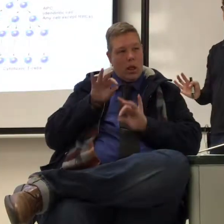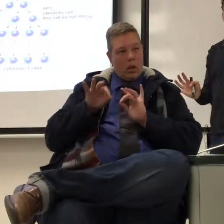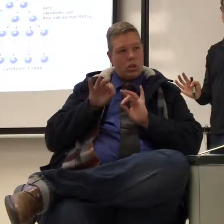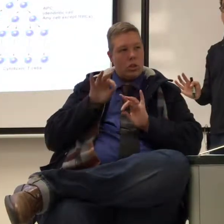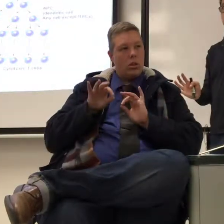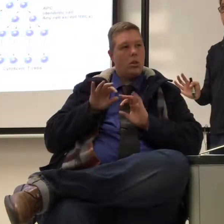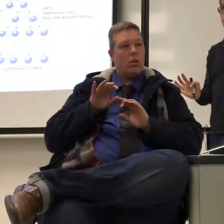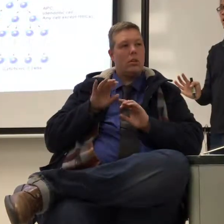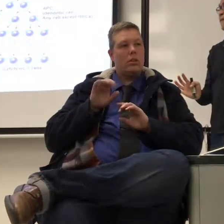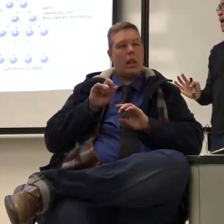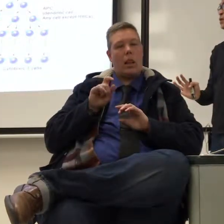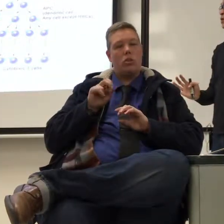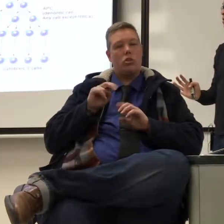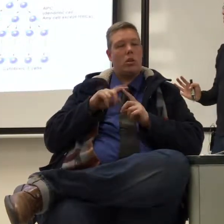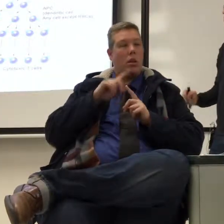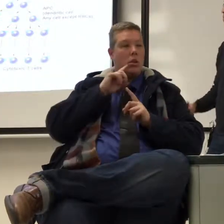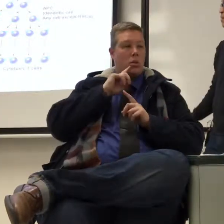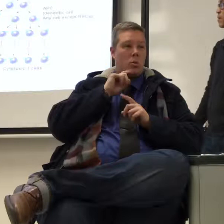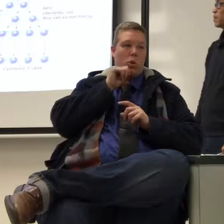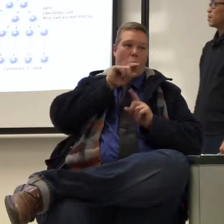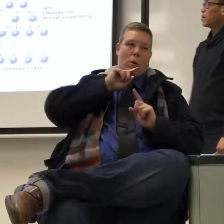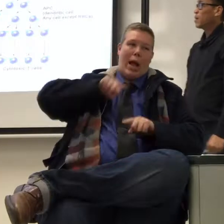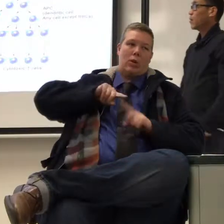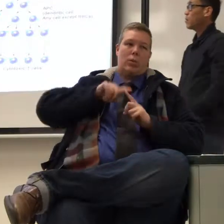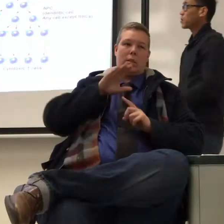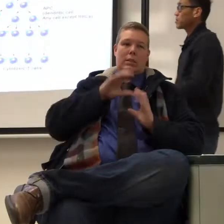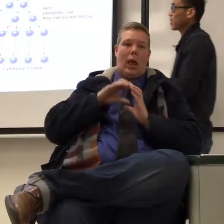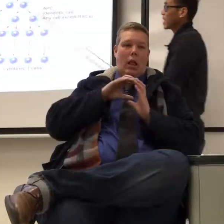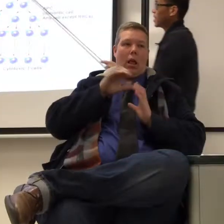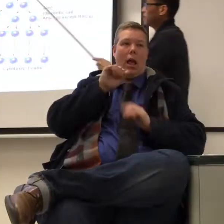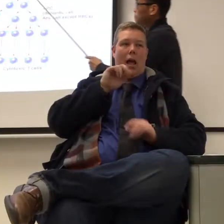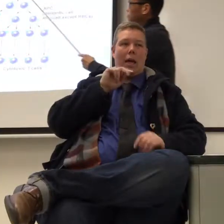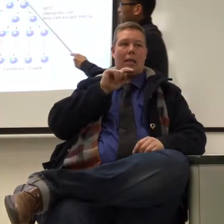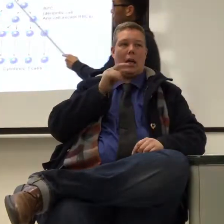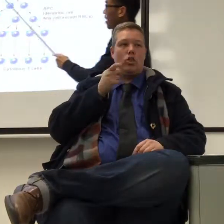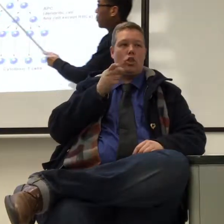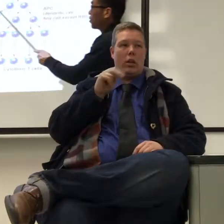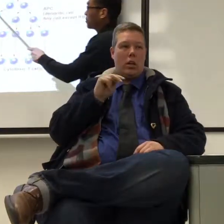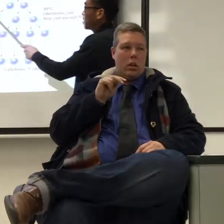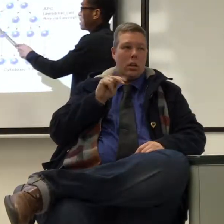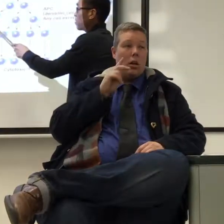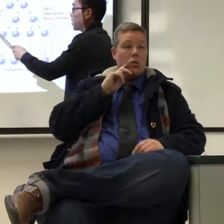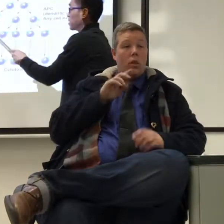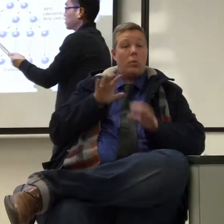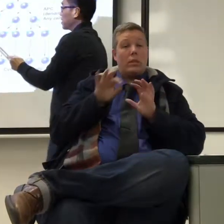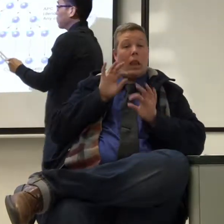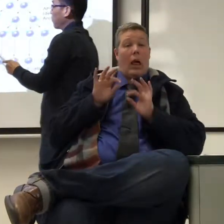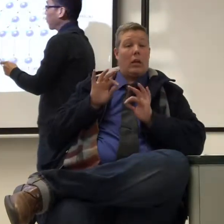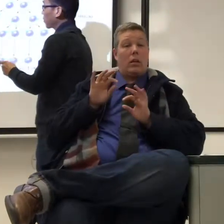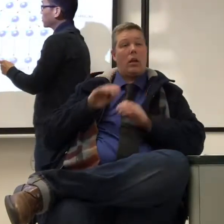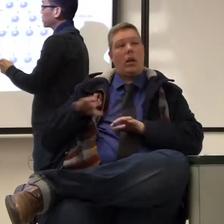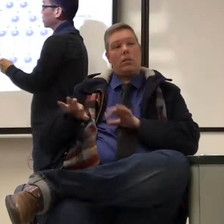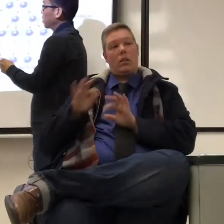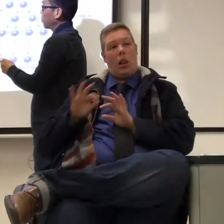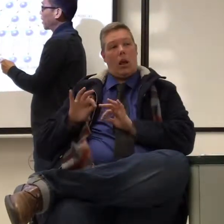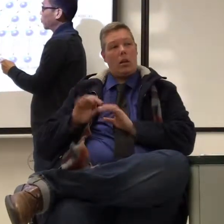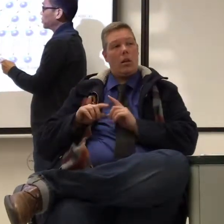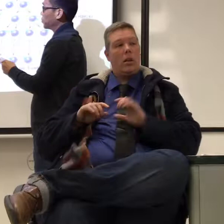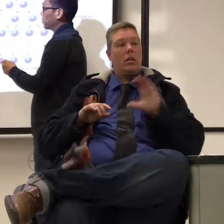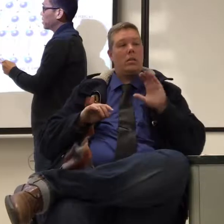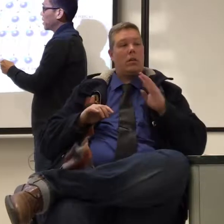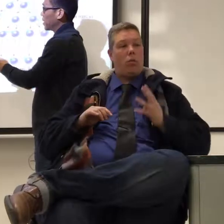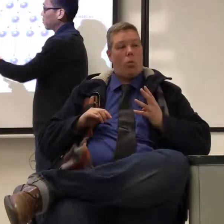react to the self-antigen. Those are selected. And what you see here is the CD4s,